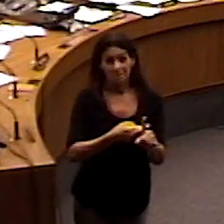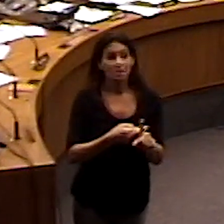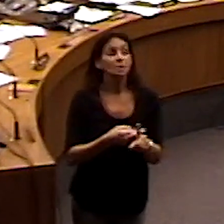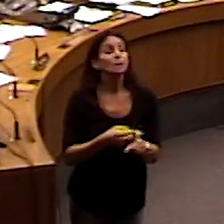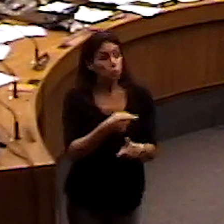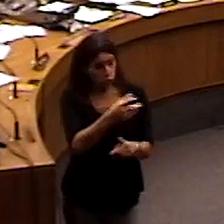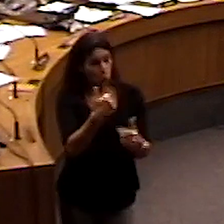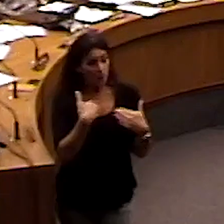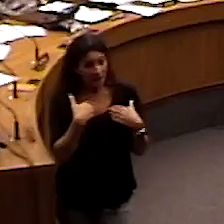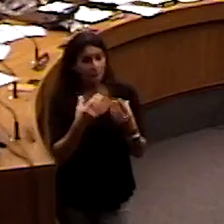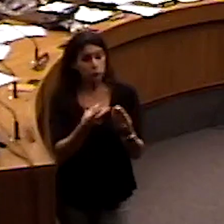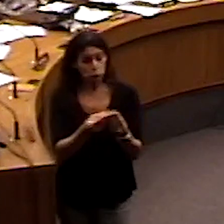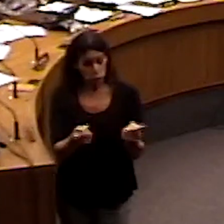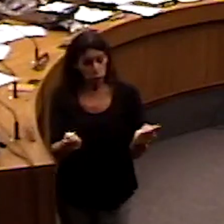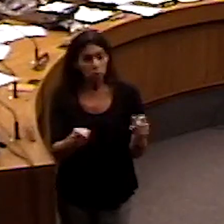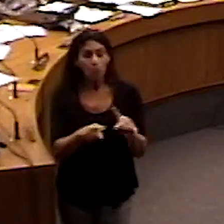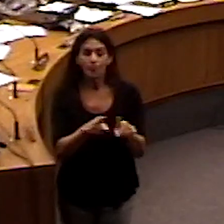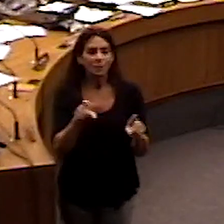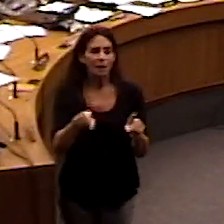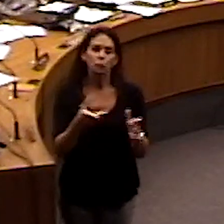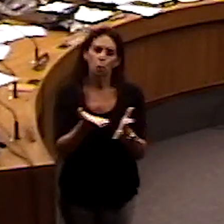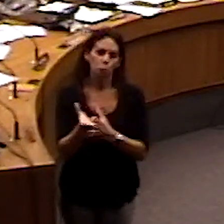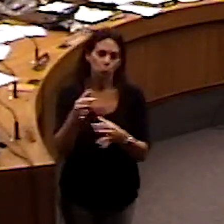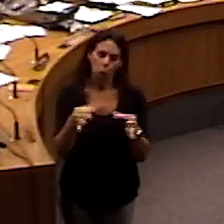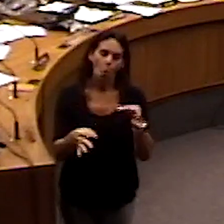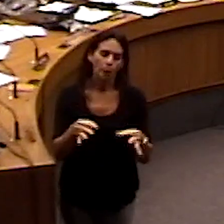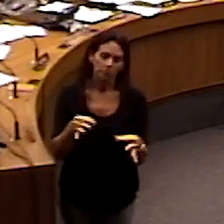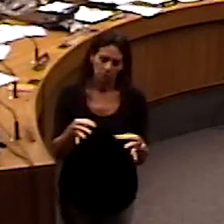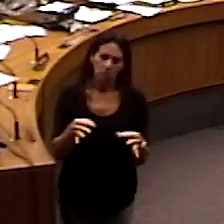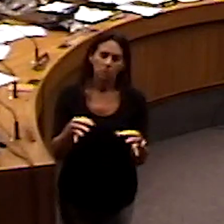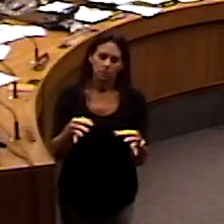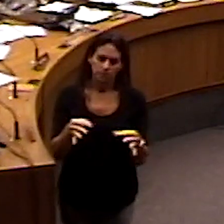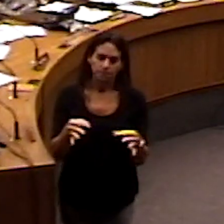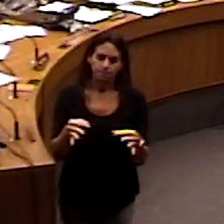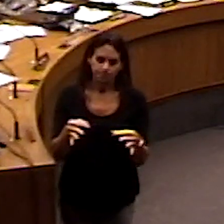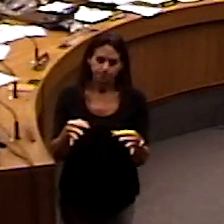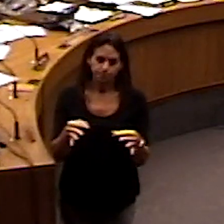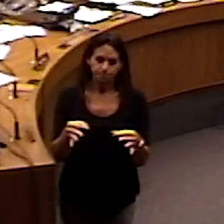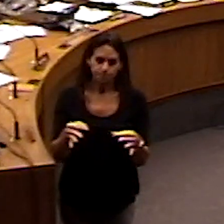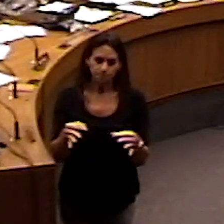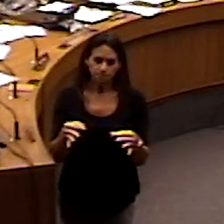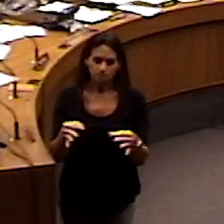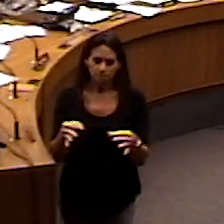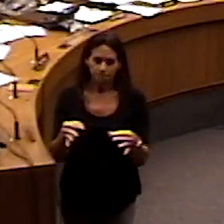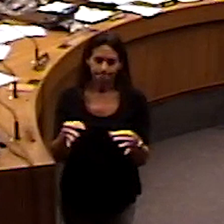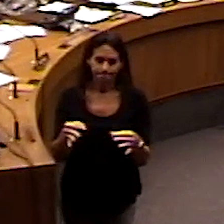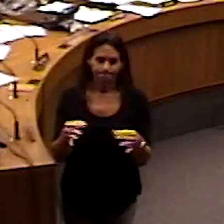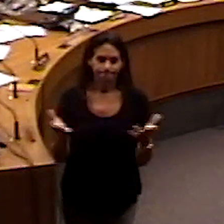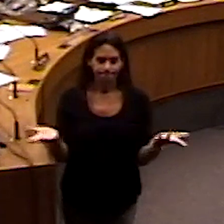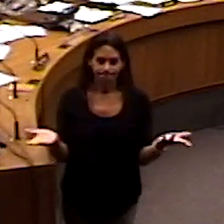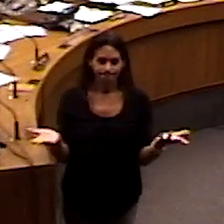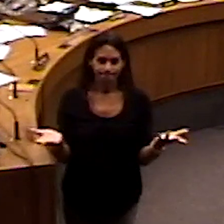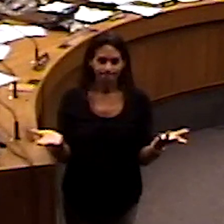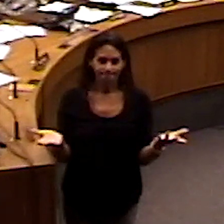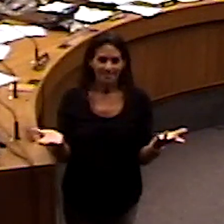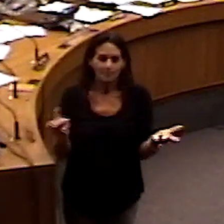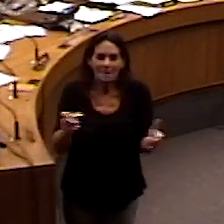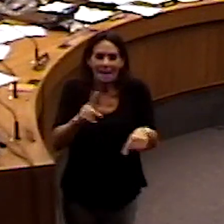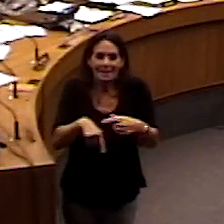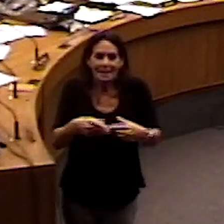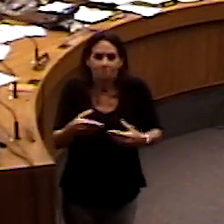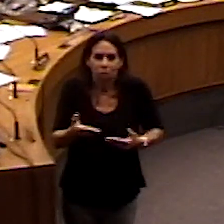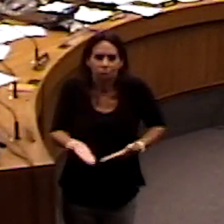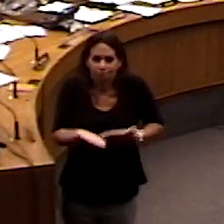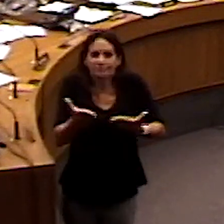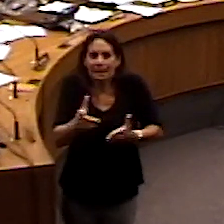need have to come by way of a court order. If you, you know, and I can't disseminate legal advice to you as